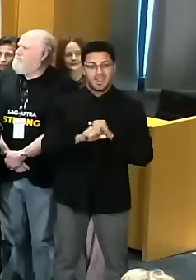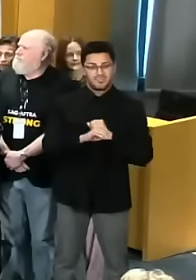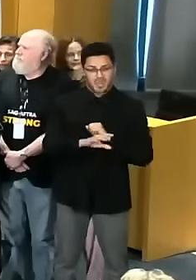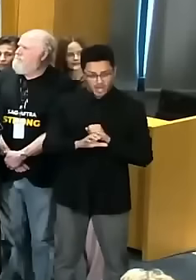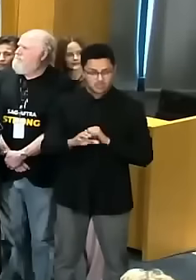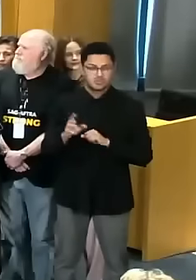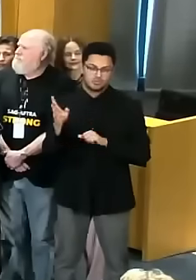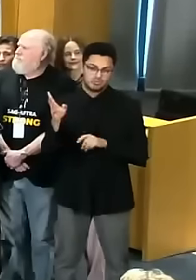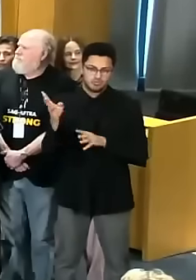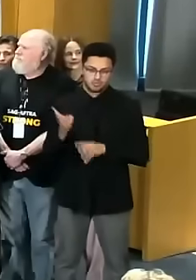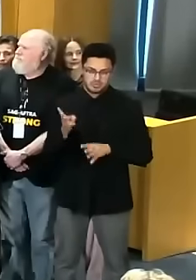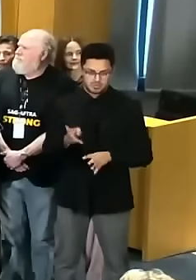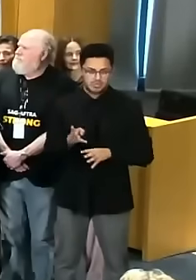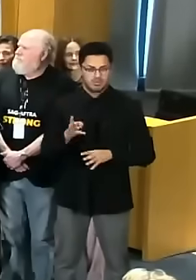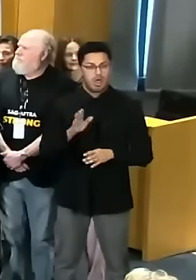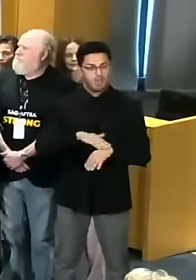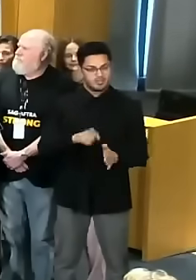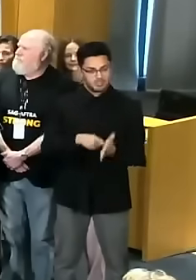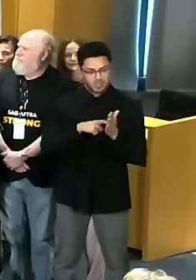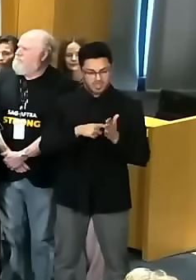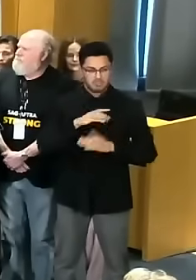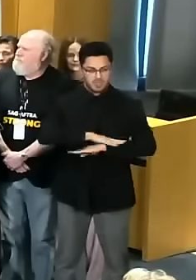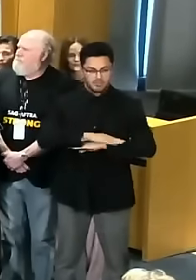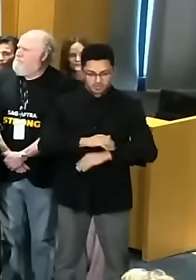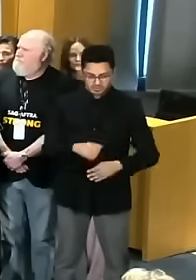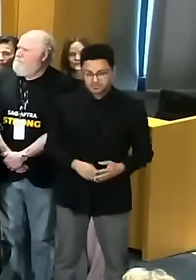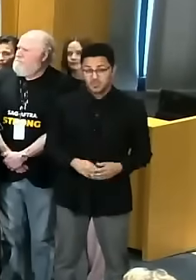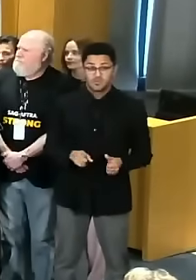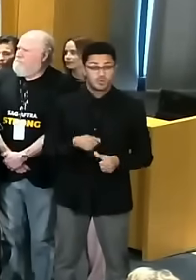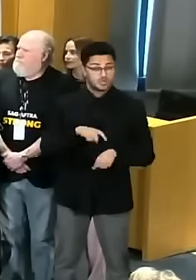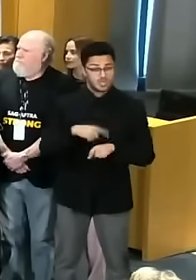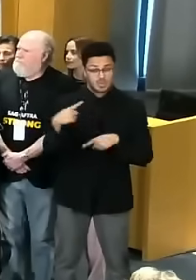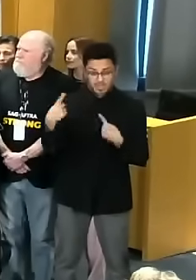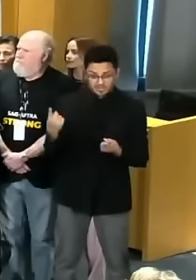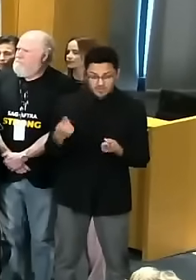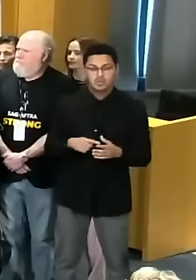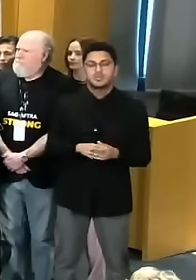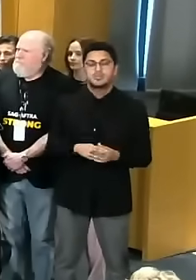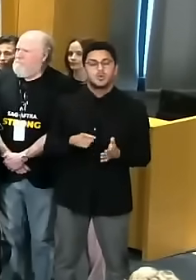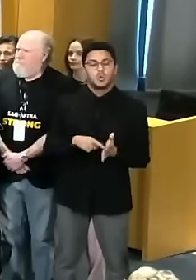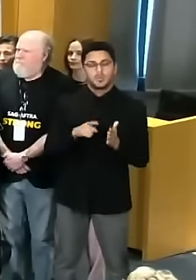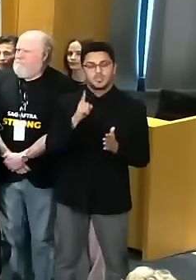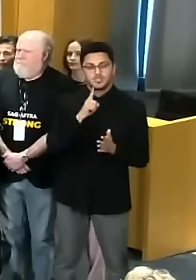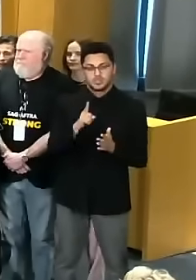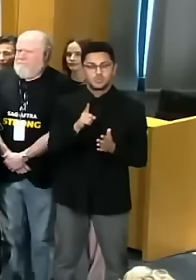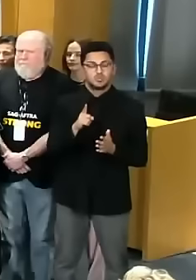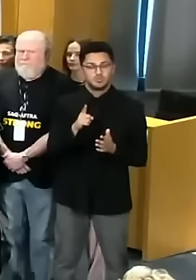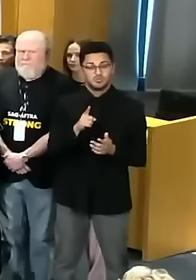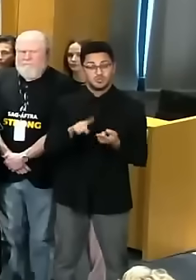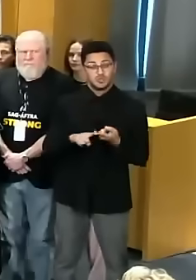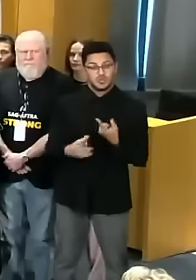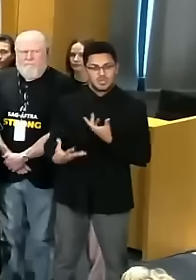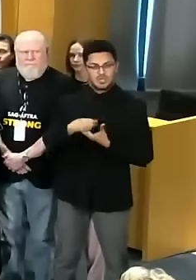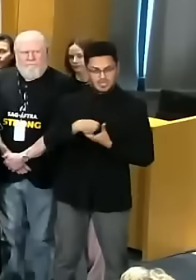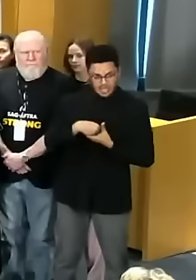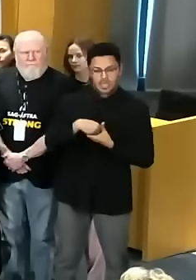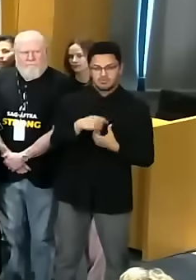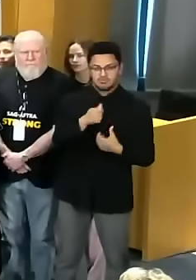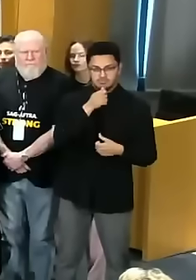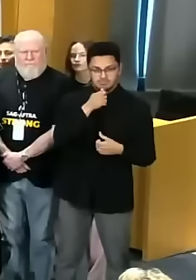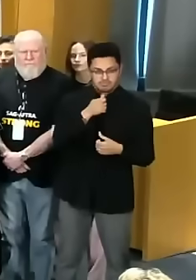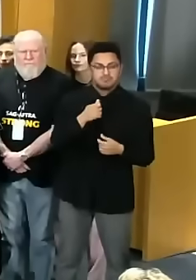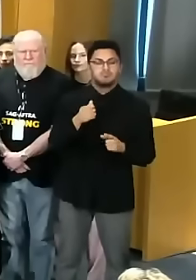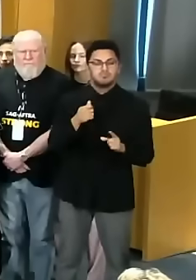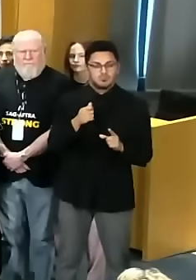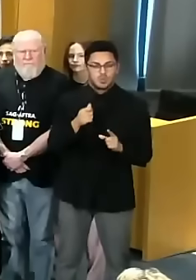video on-demand programming. We have, for the first time ever, a requirement to engage intimacy coordinators for scenes involving